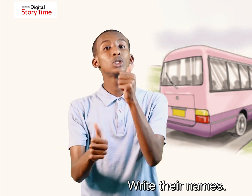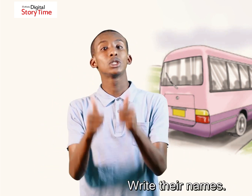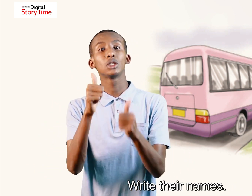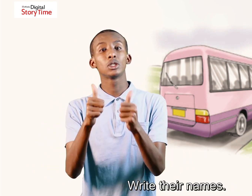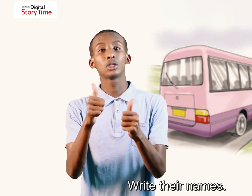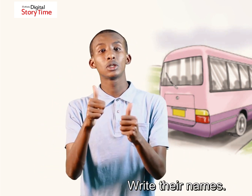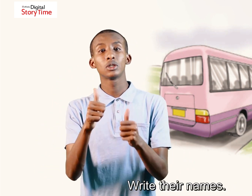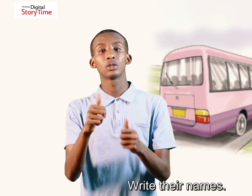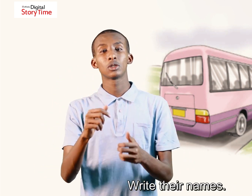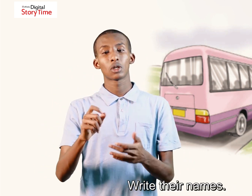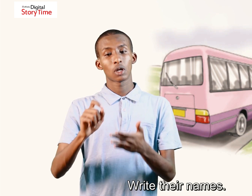Write their names.